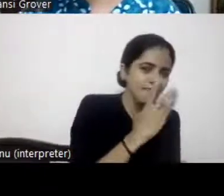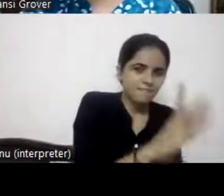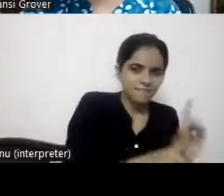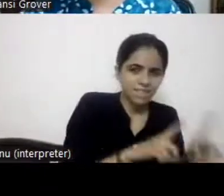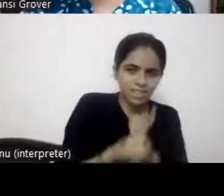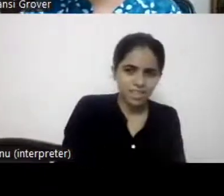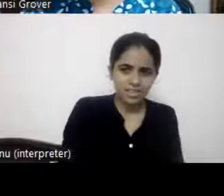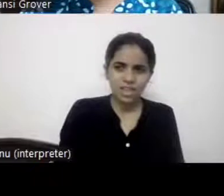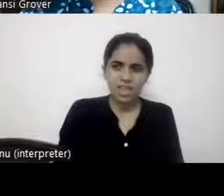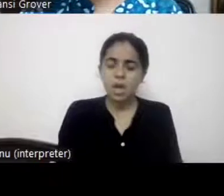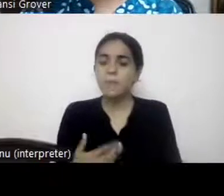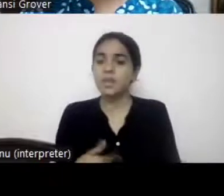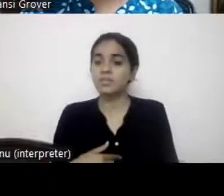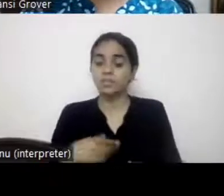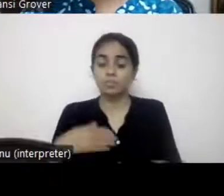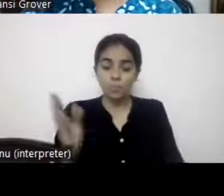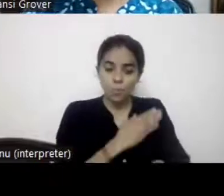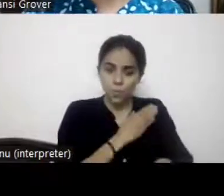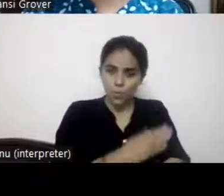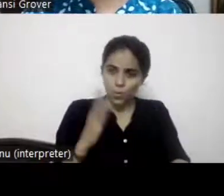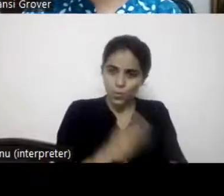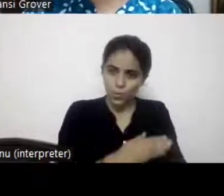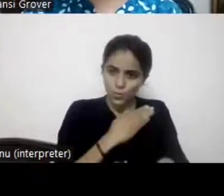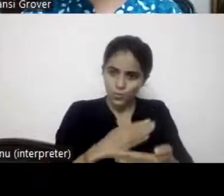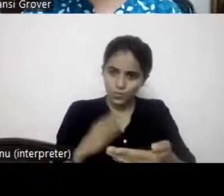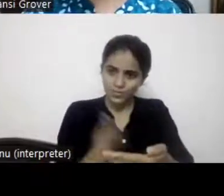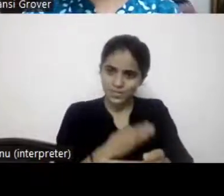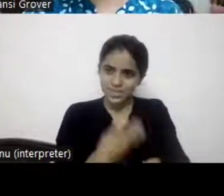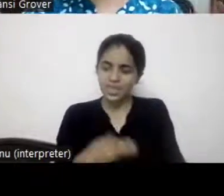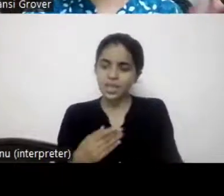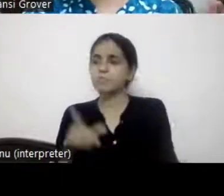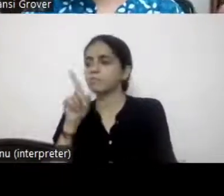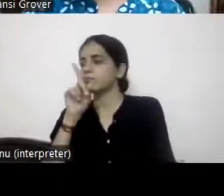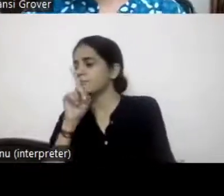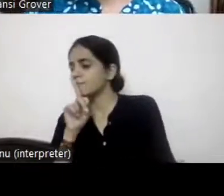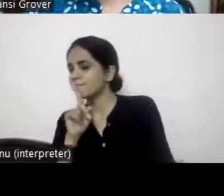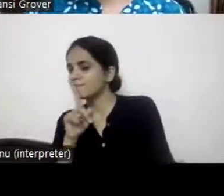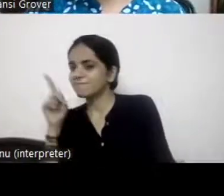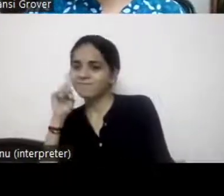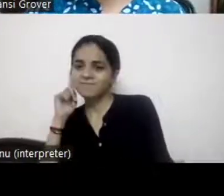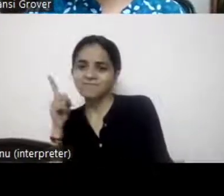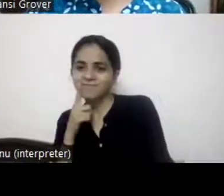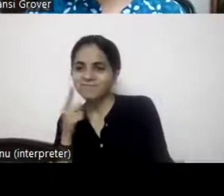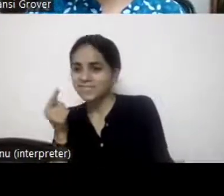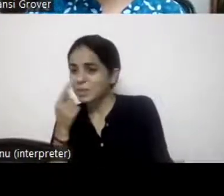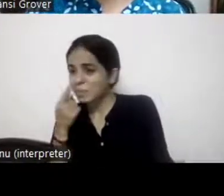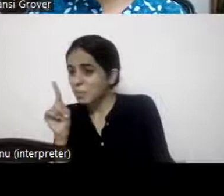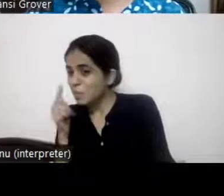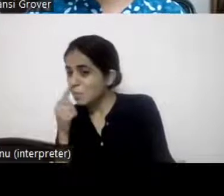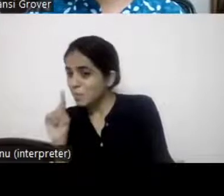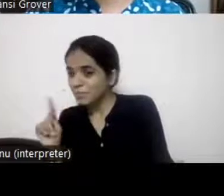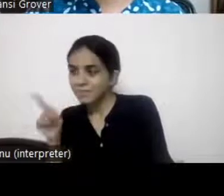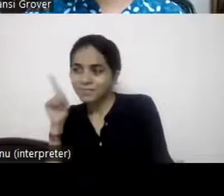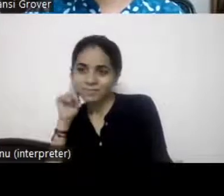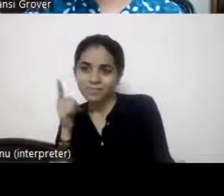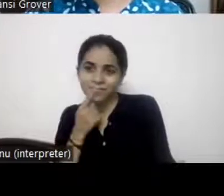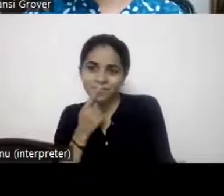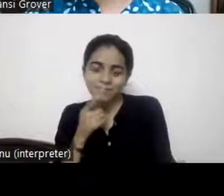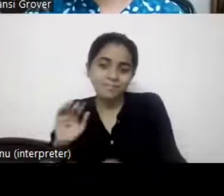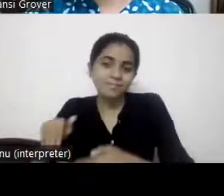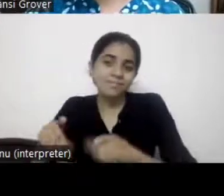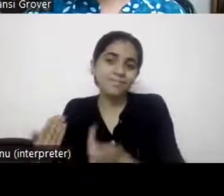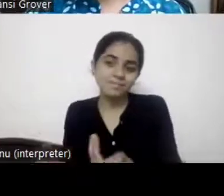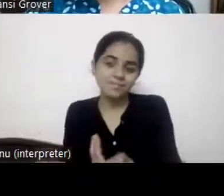and silence. Now, the title Khamoshi is also very, I feel that the way it has been used